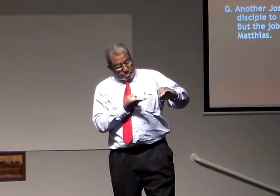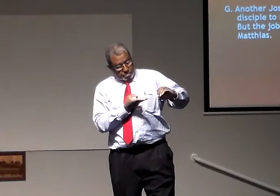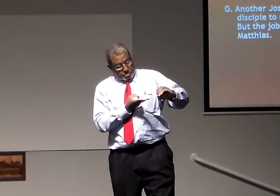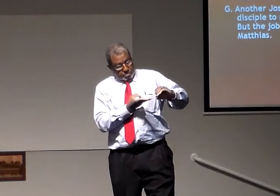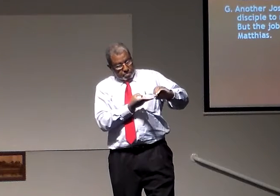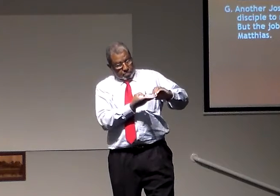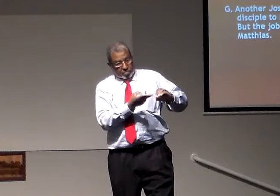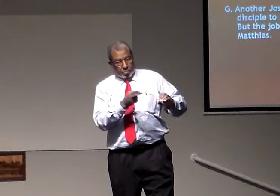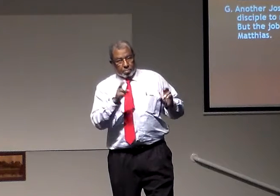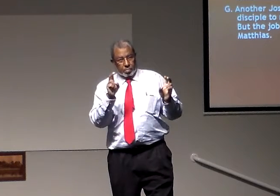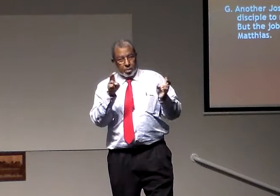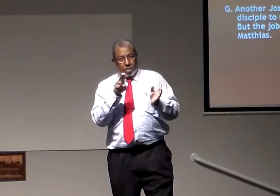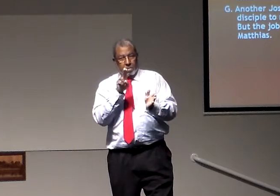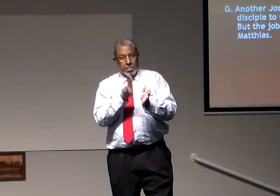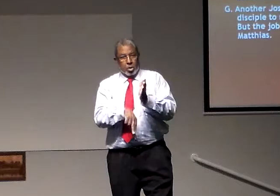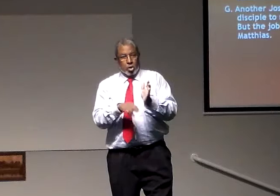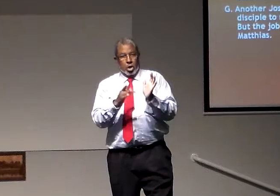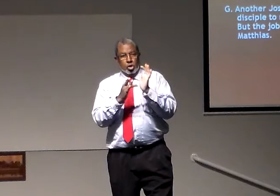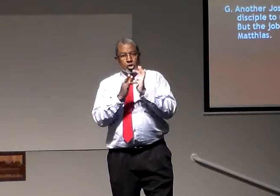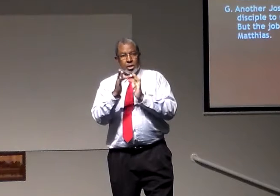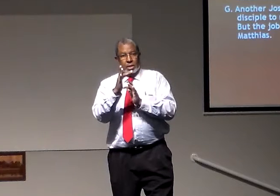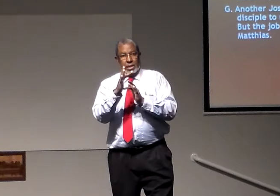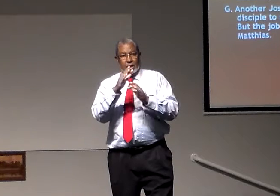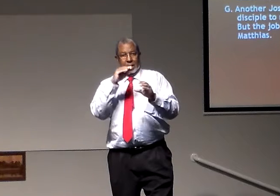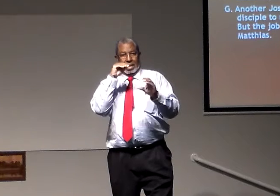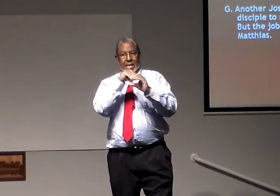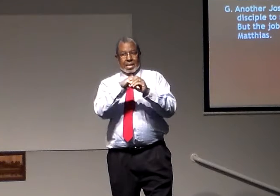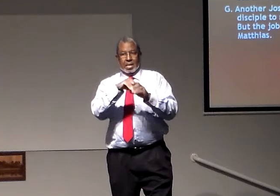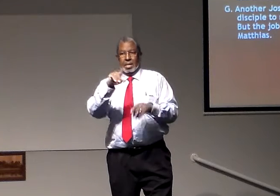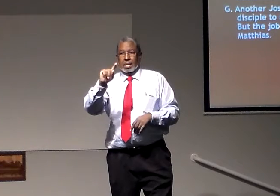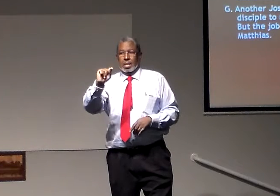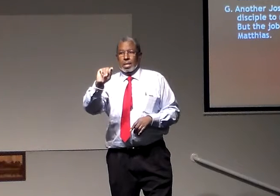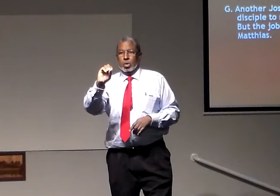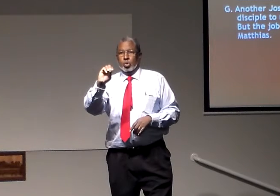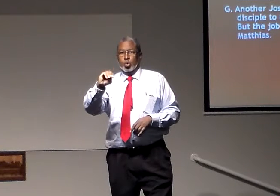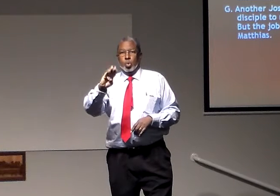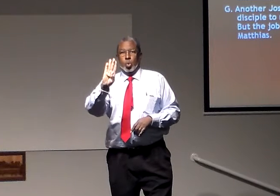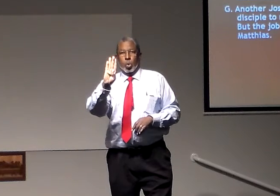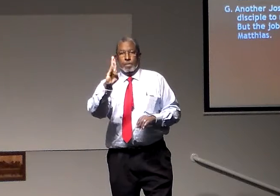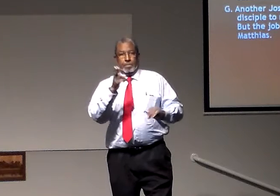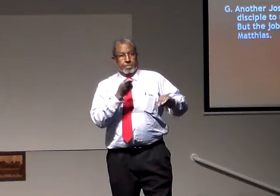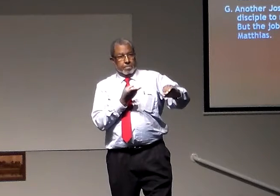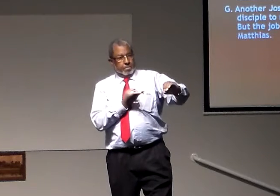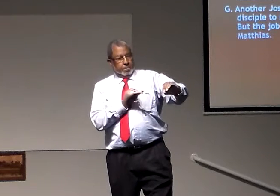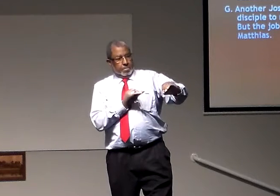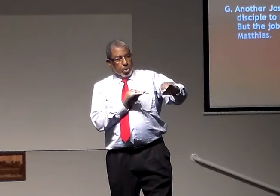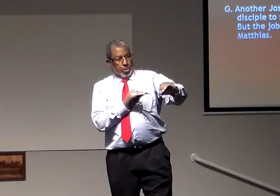He was responsible for putting Jesus' body in that tomb right there.